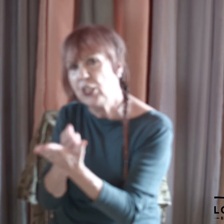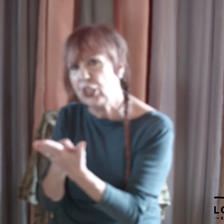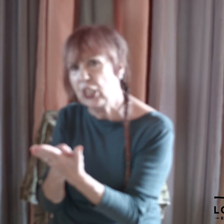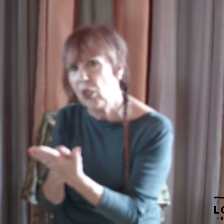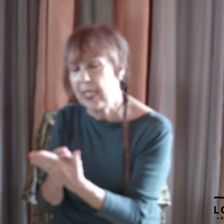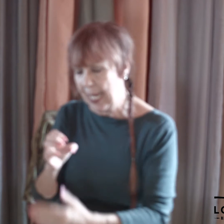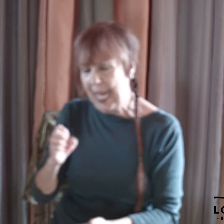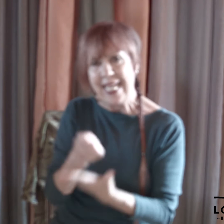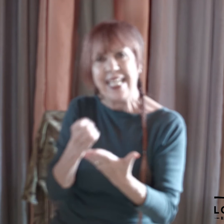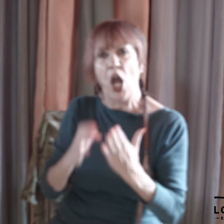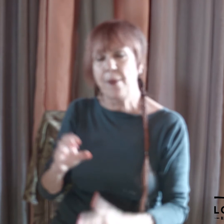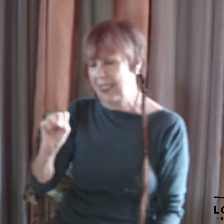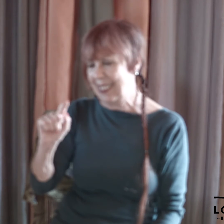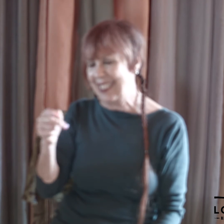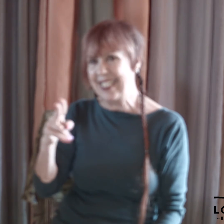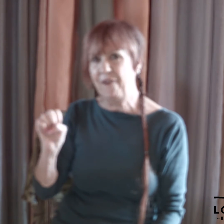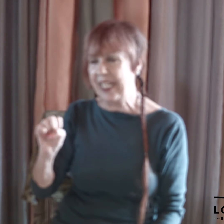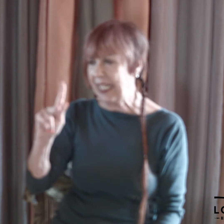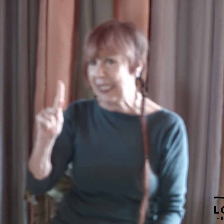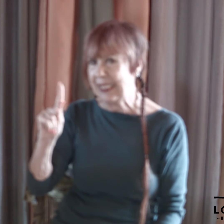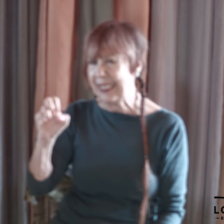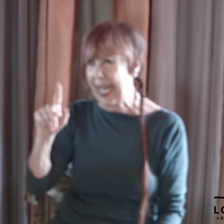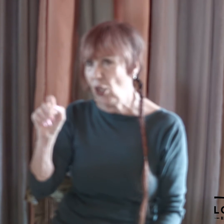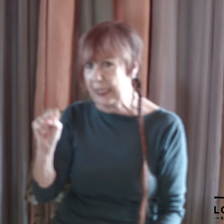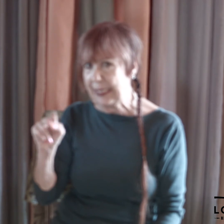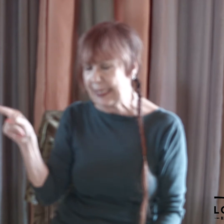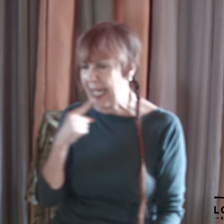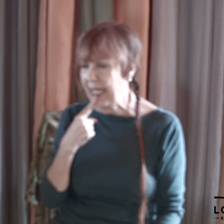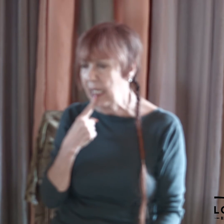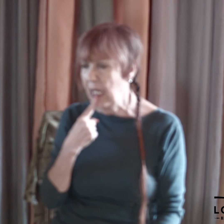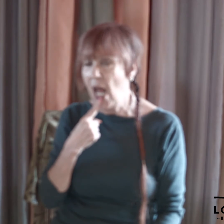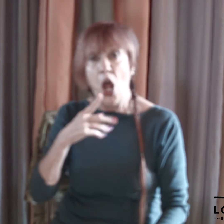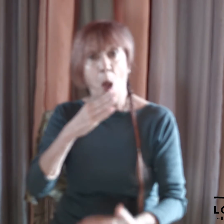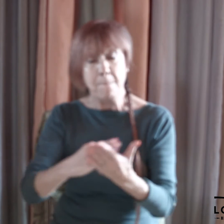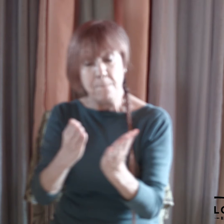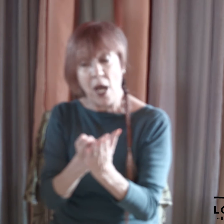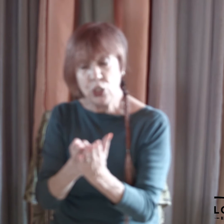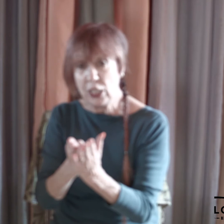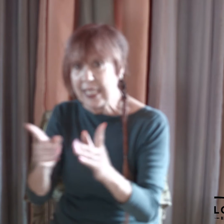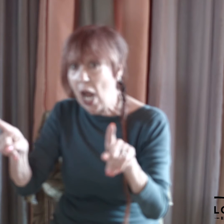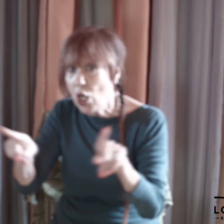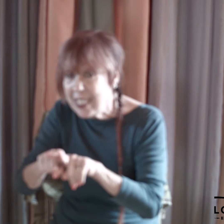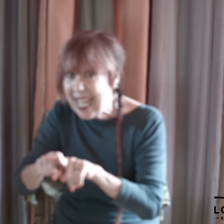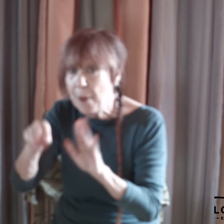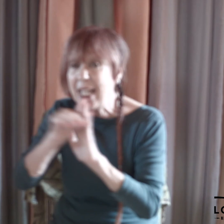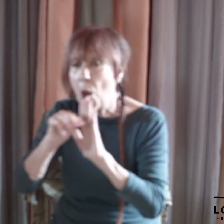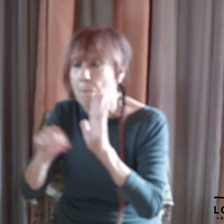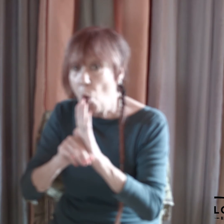economist Stephanie Kelton has said that we should think of budgets as moral documents. Do